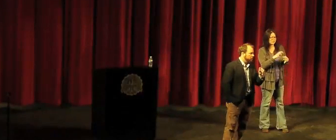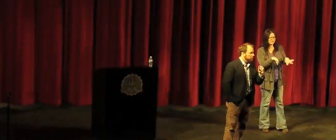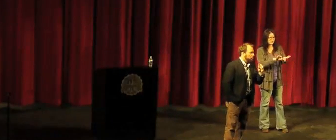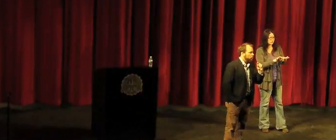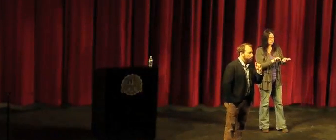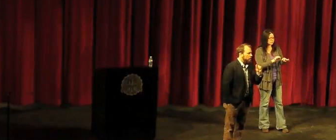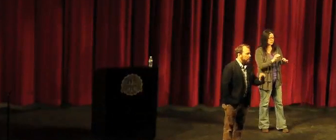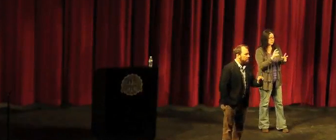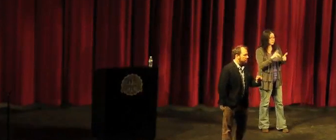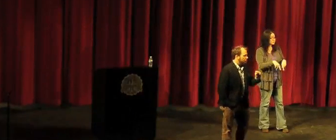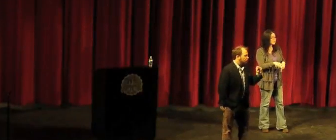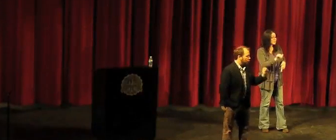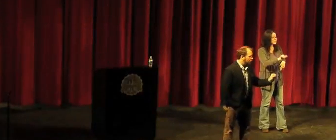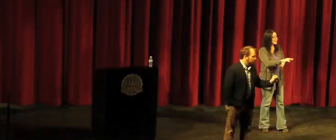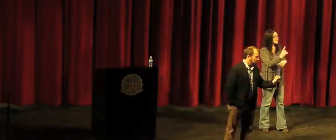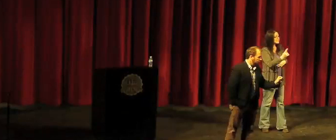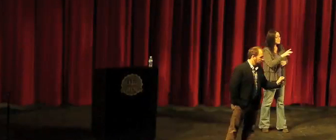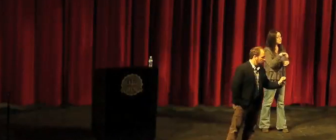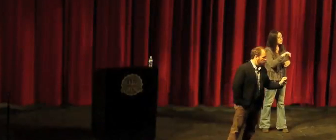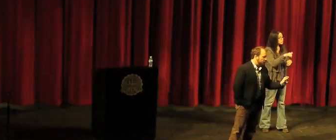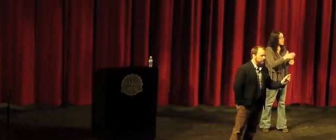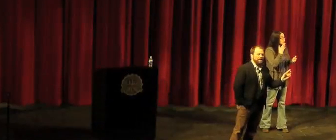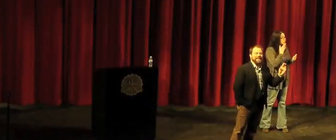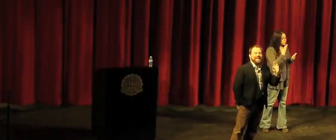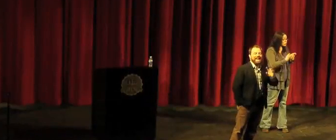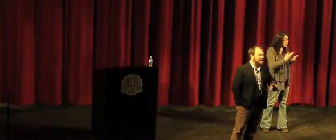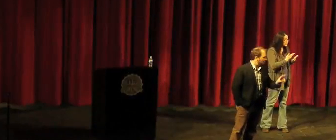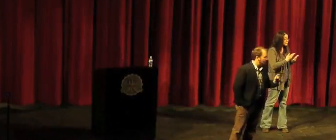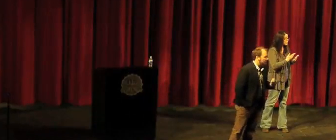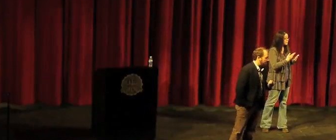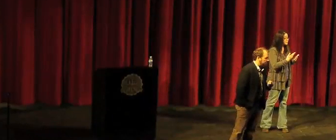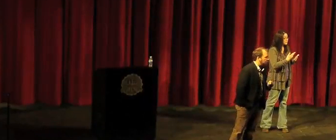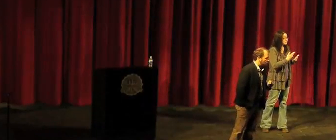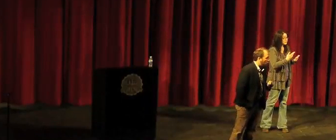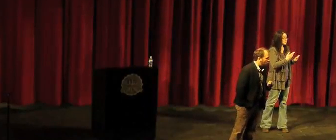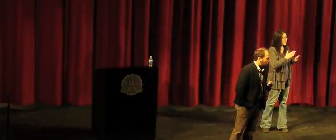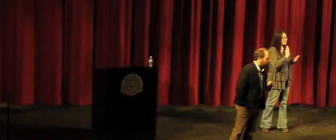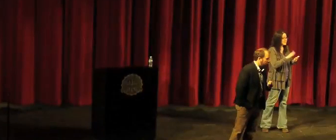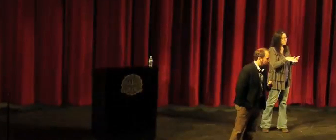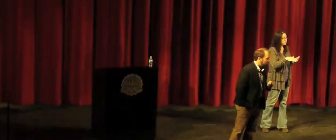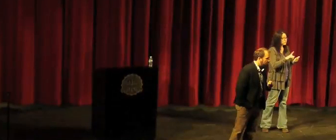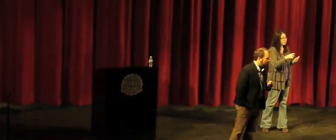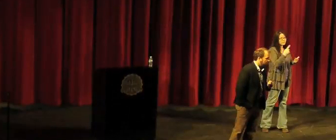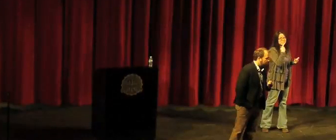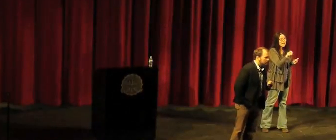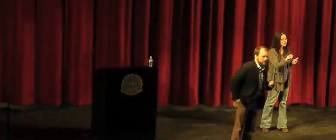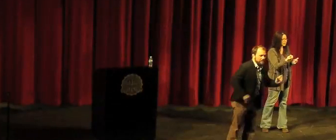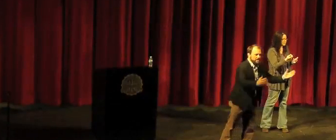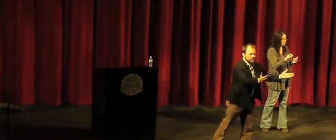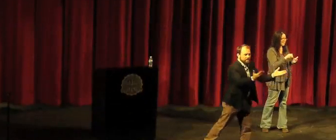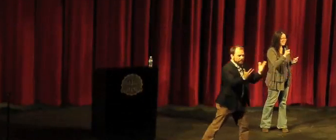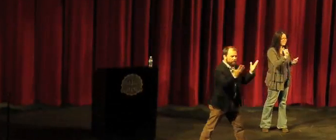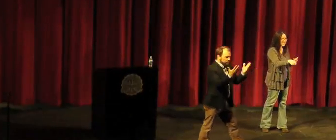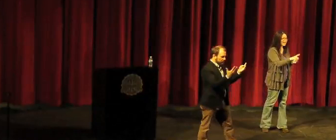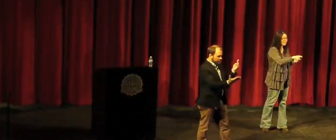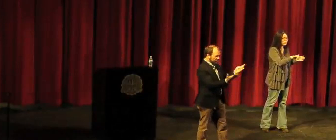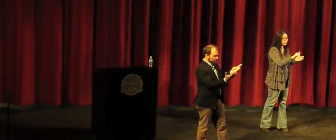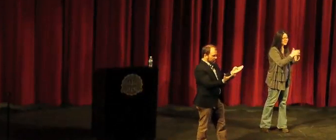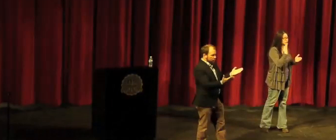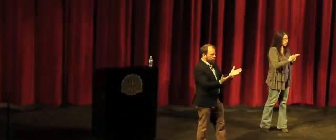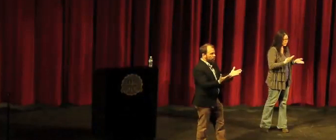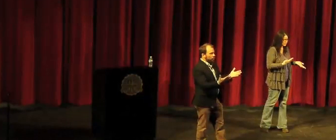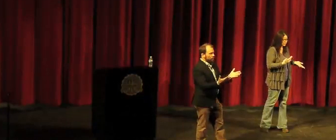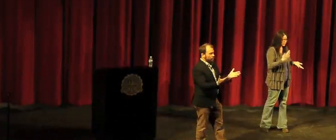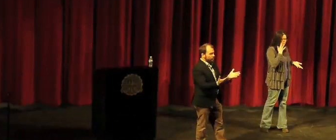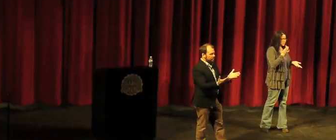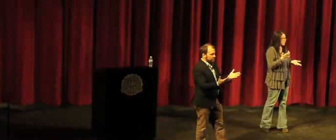someone who does the good without ever having to be told. Because the virtuous person,